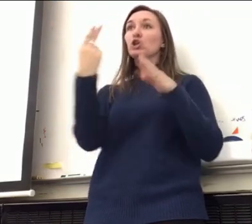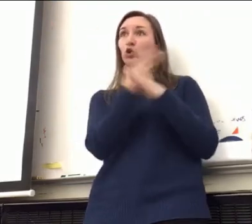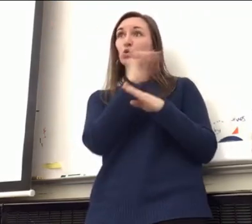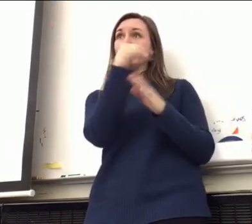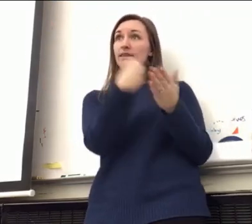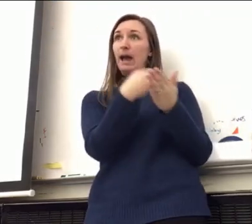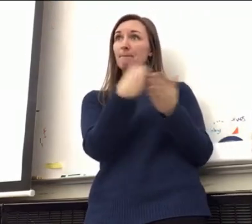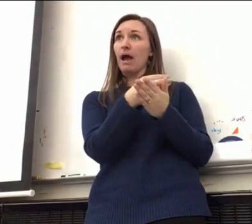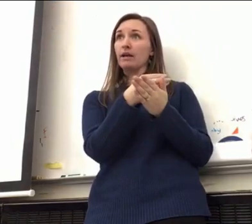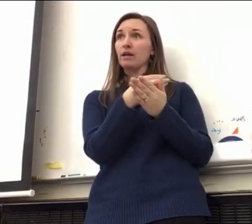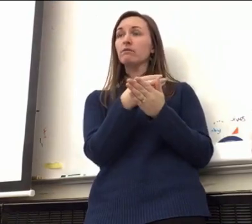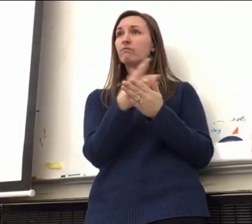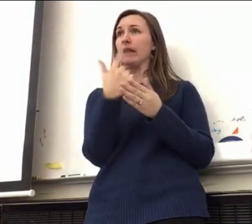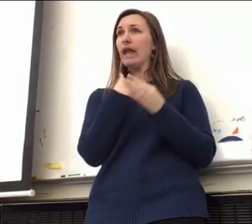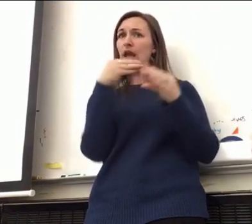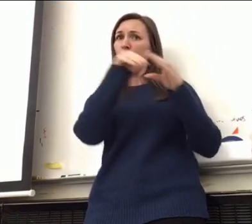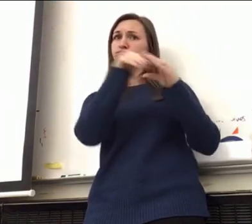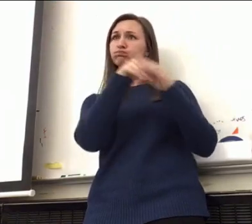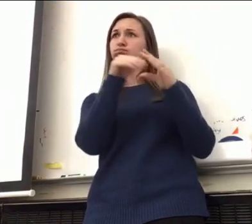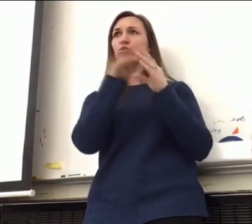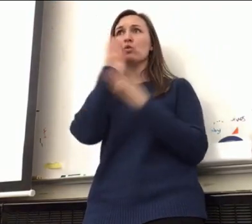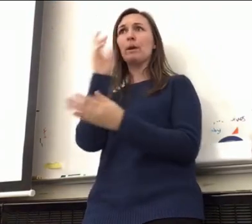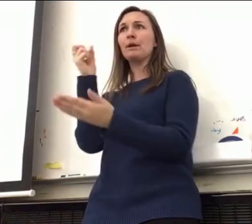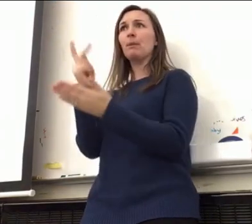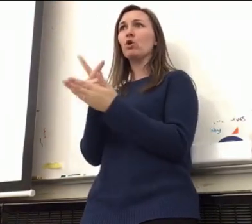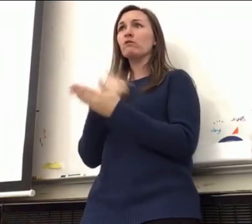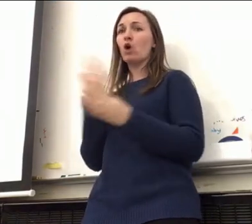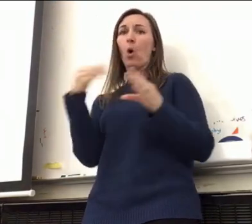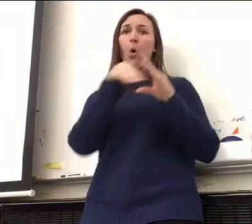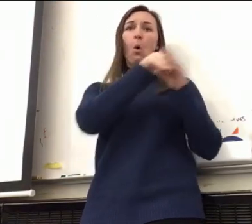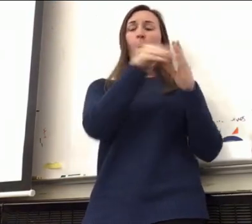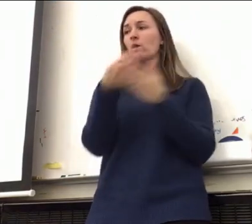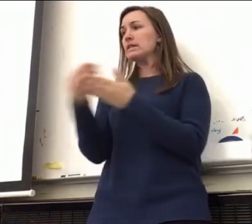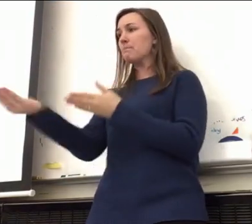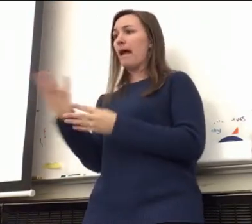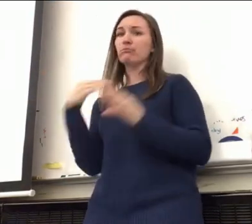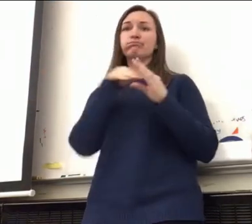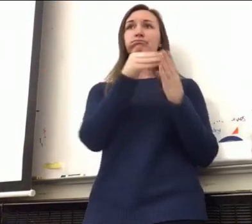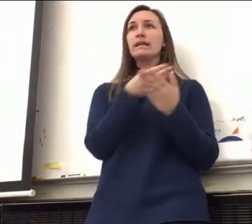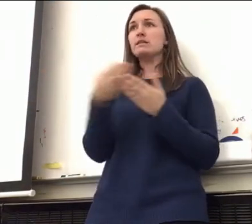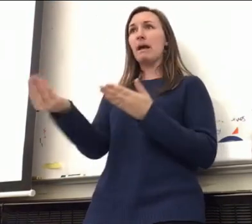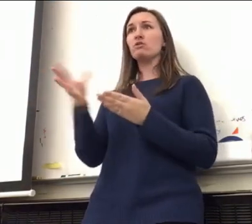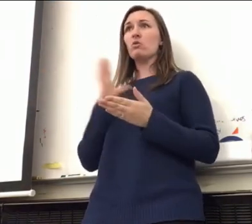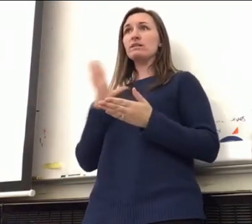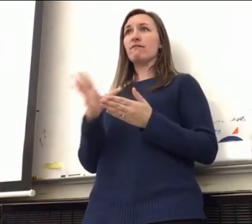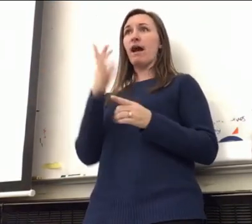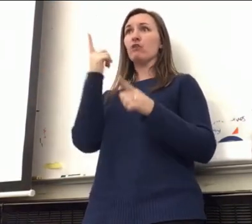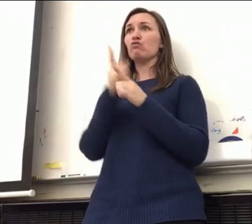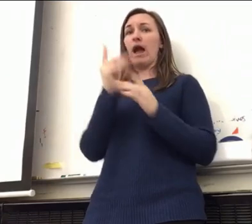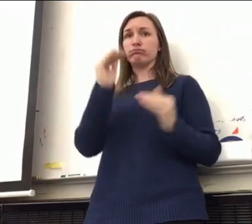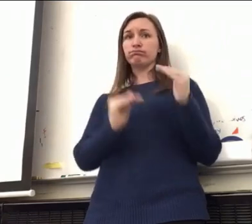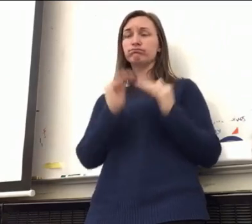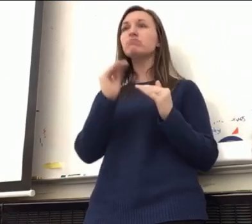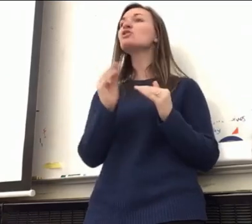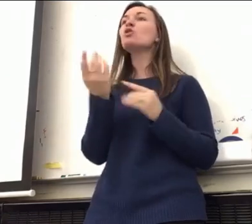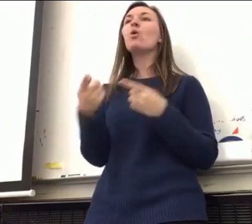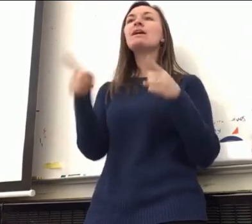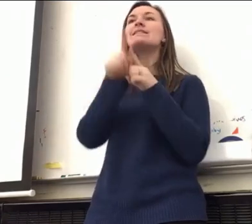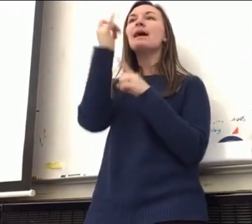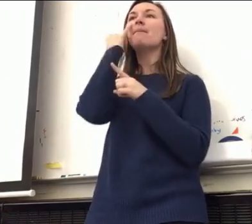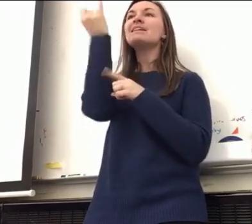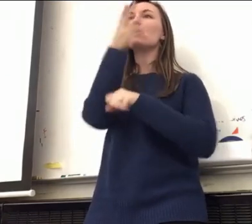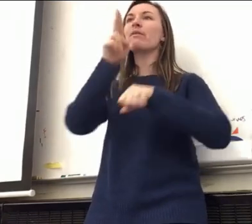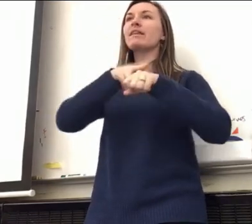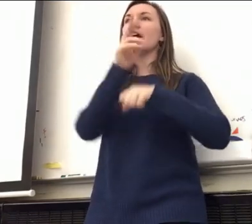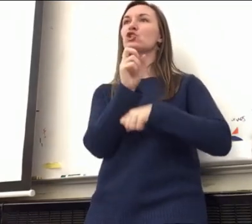have a bunch of money in there, so it's always going to get approved. Well, what's going to happen is that this is the same thing with National Bank. We're putting money into the